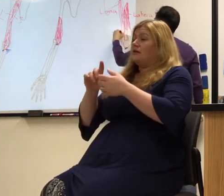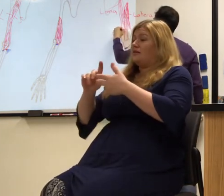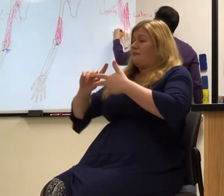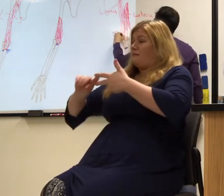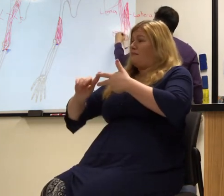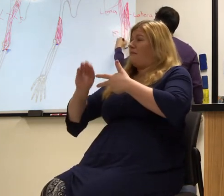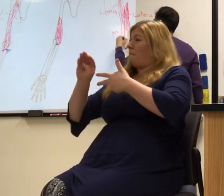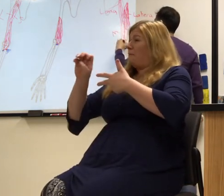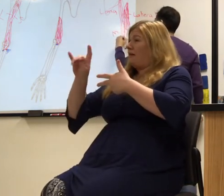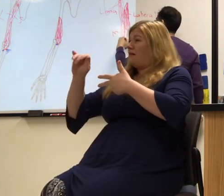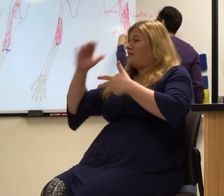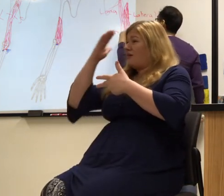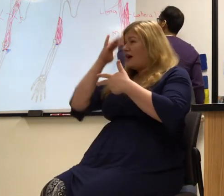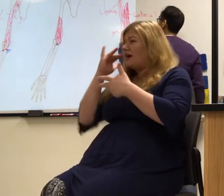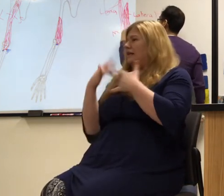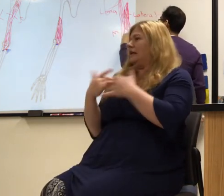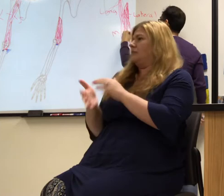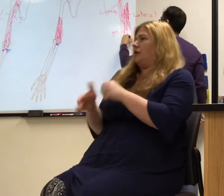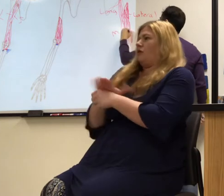that.